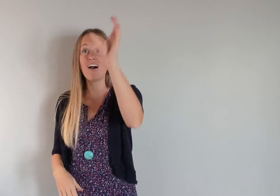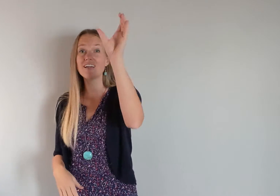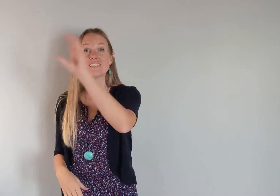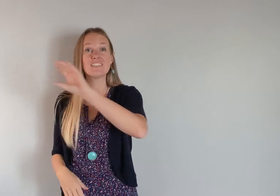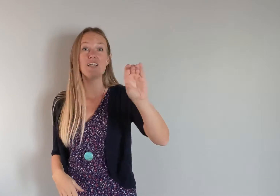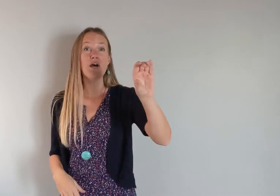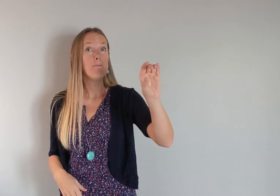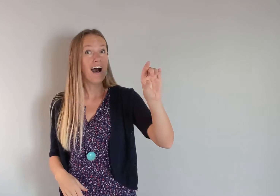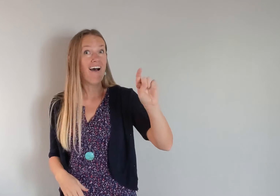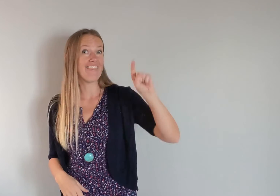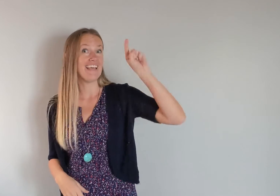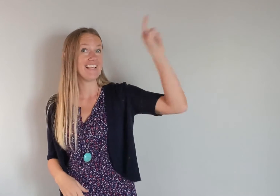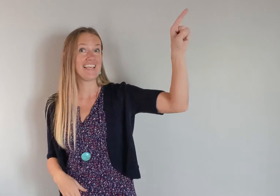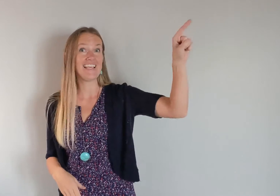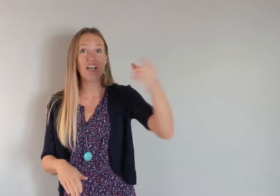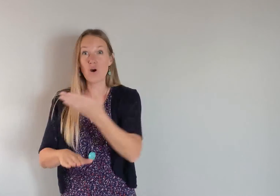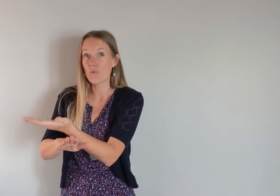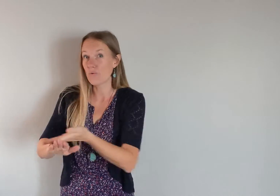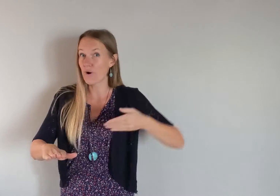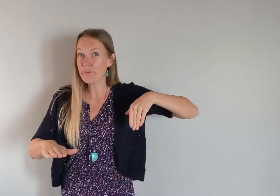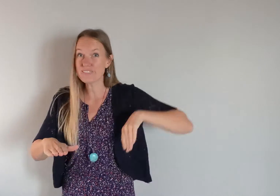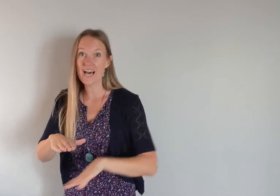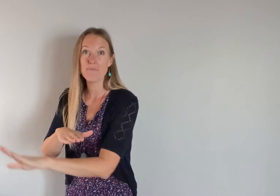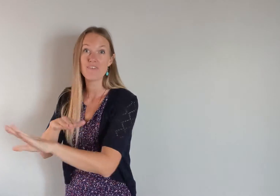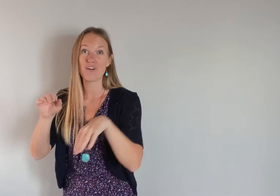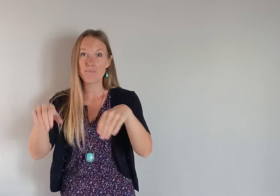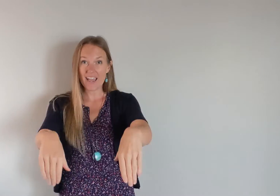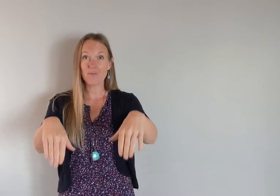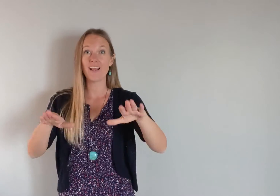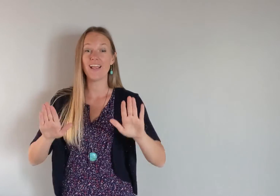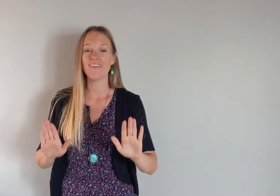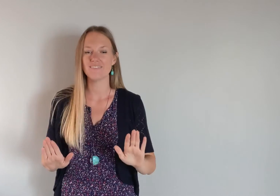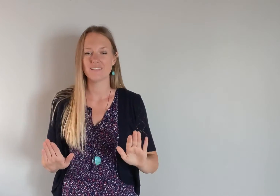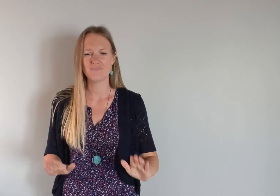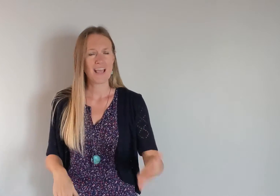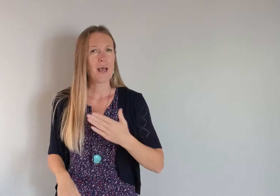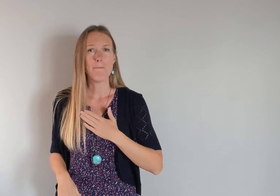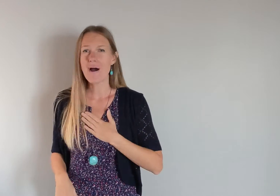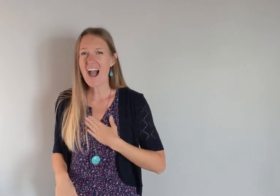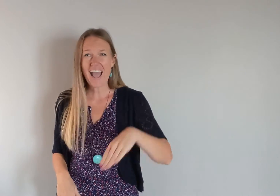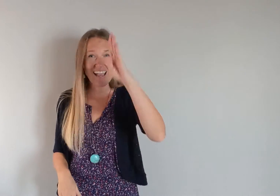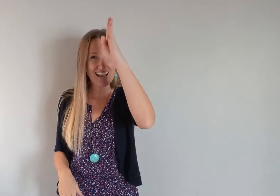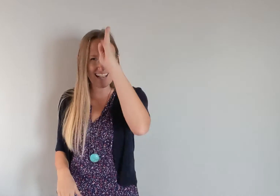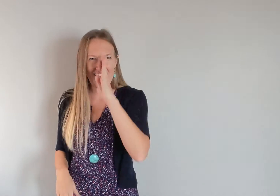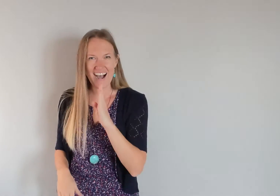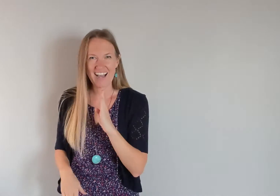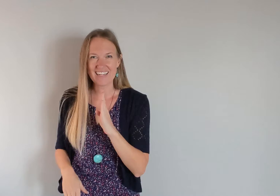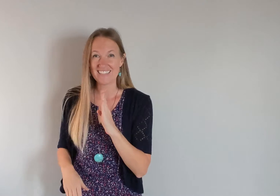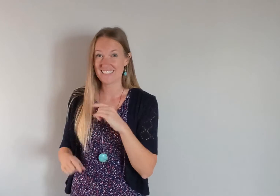cross, but then he rose up from that grave. My God is